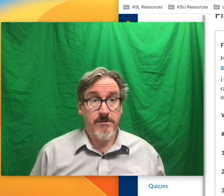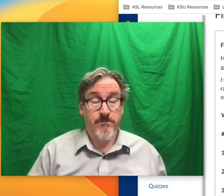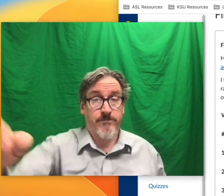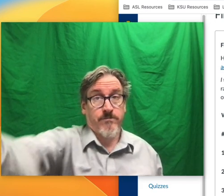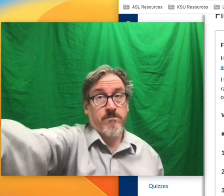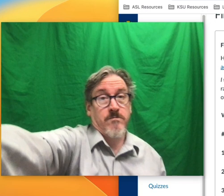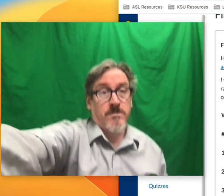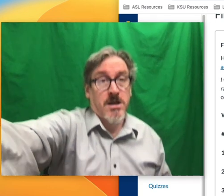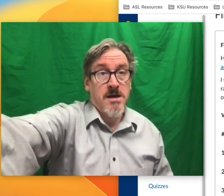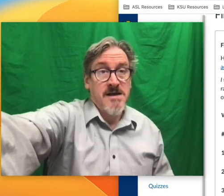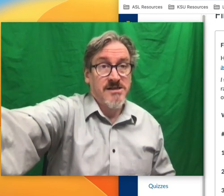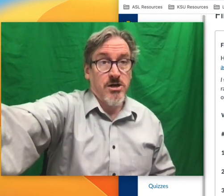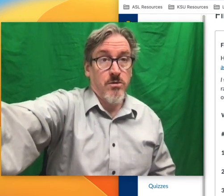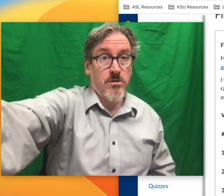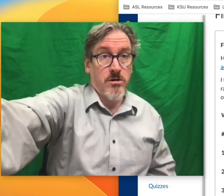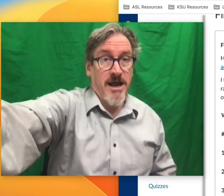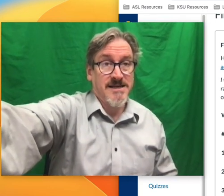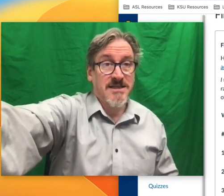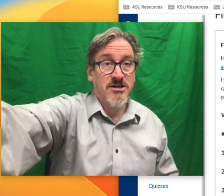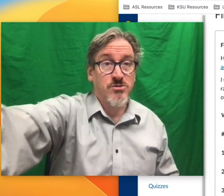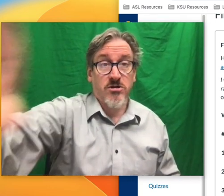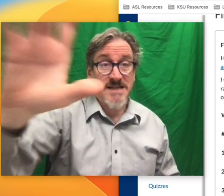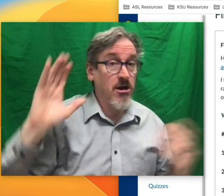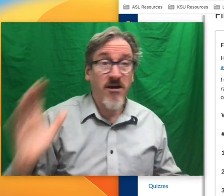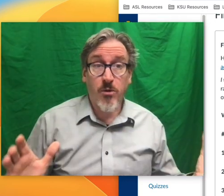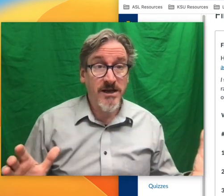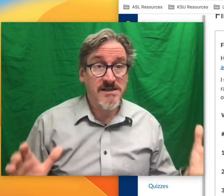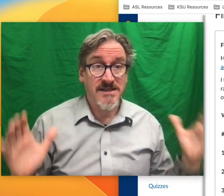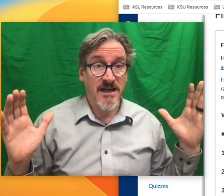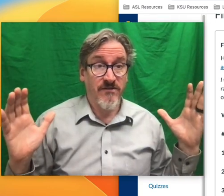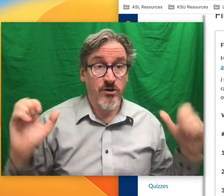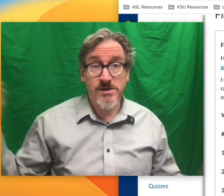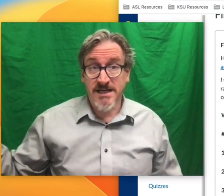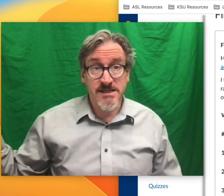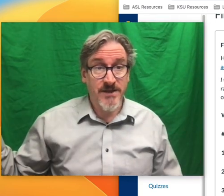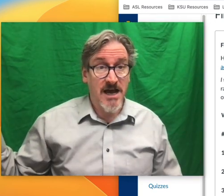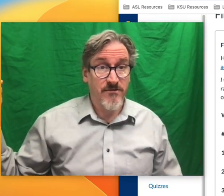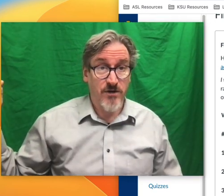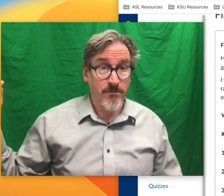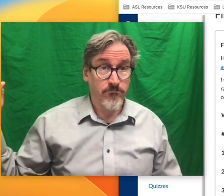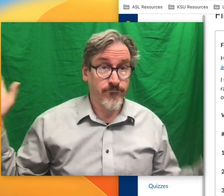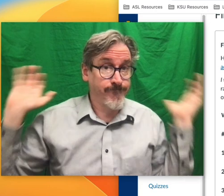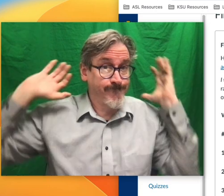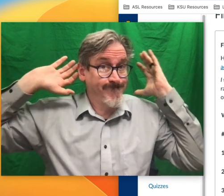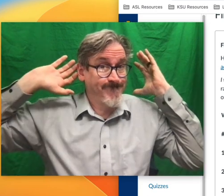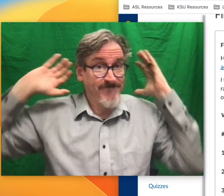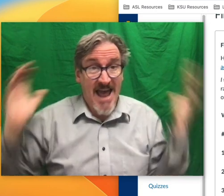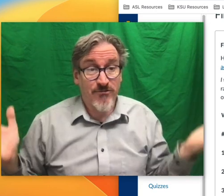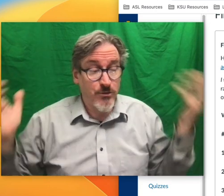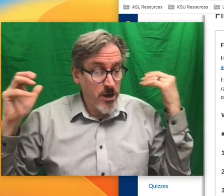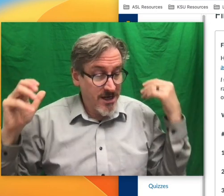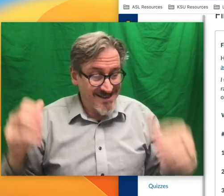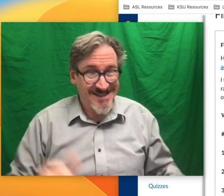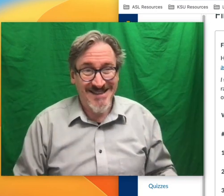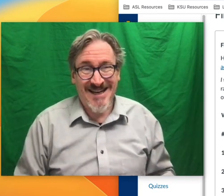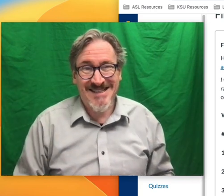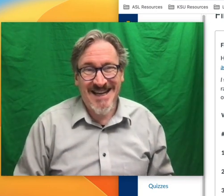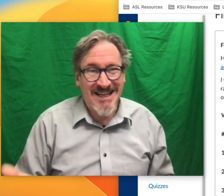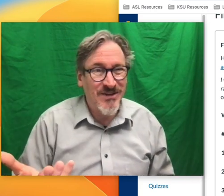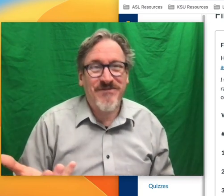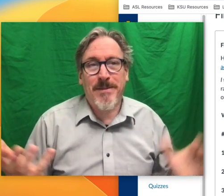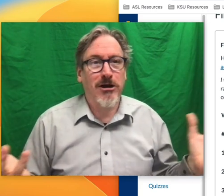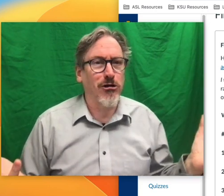sign. So ASL teachers will take off points if you sign something out of frame. They have to, because